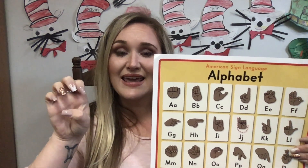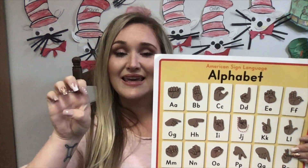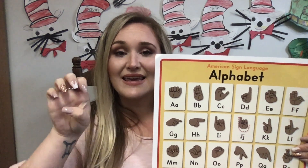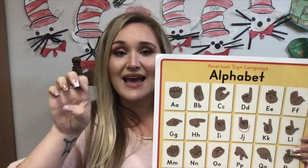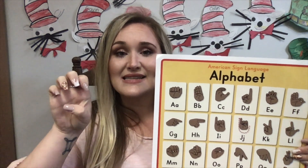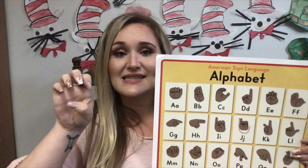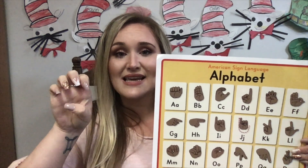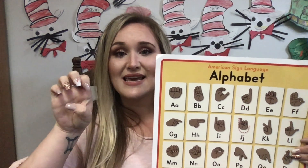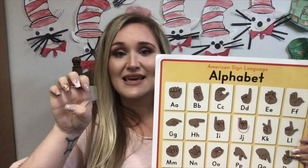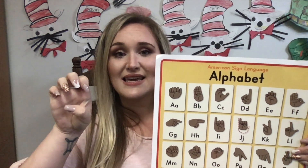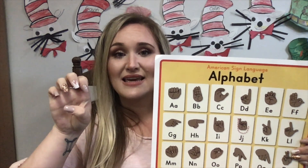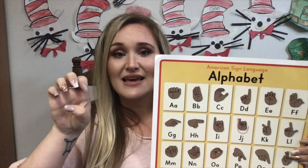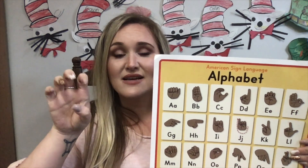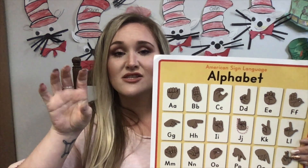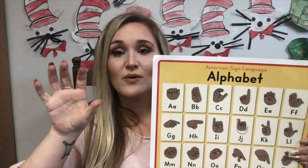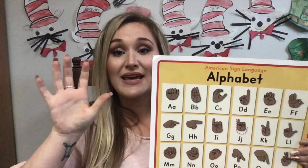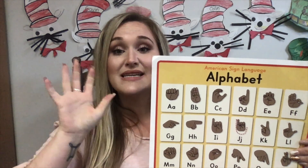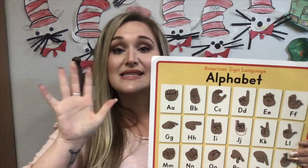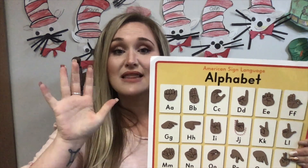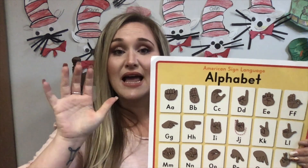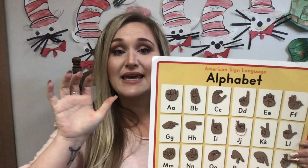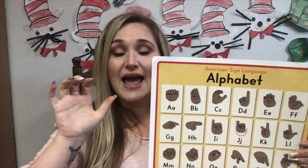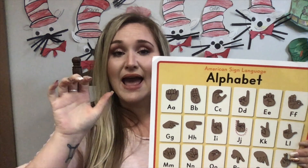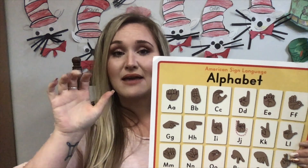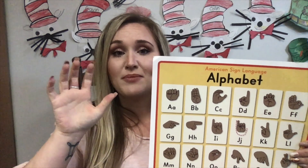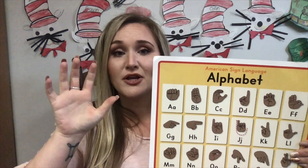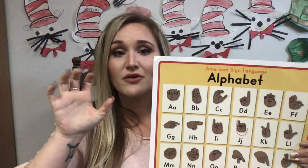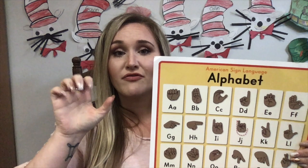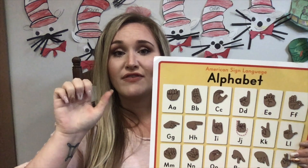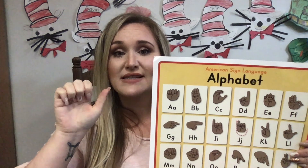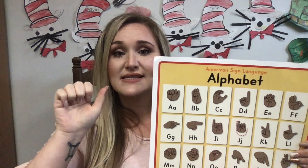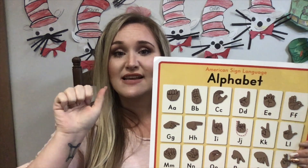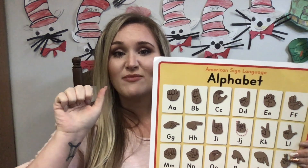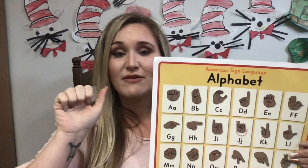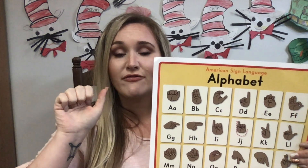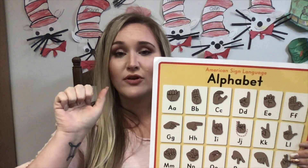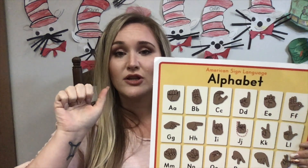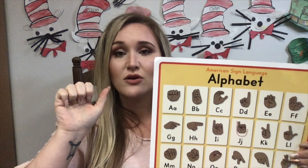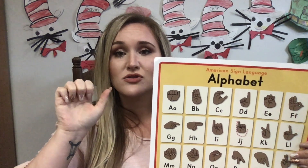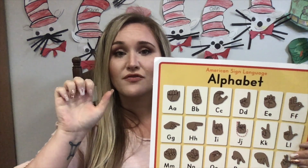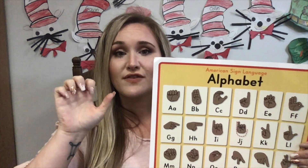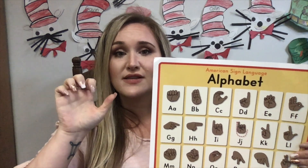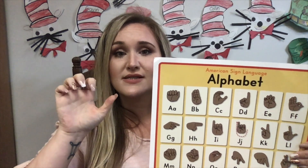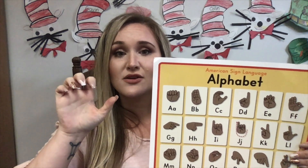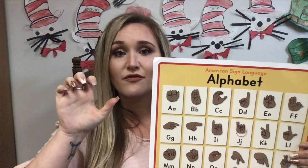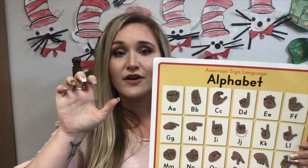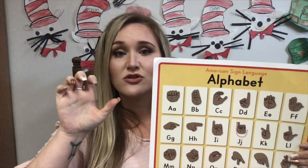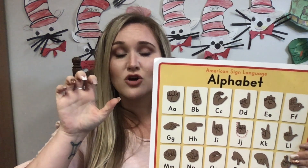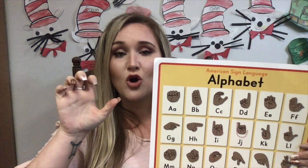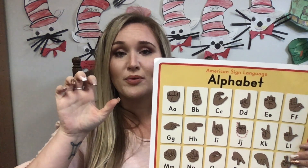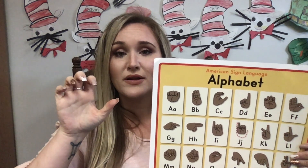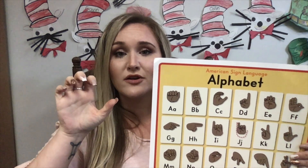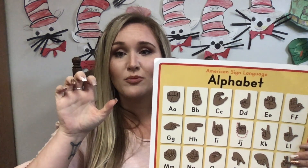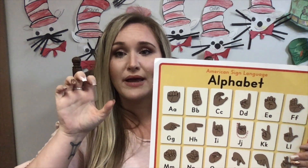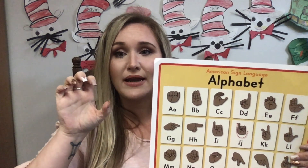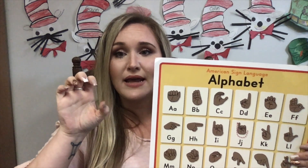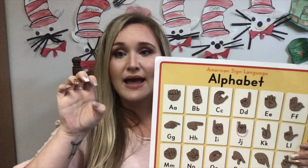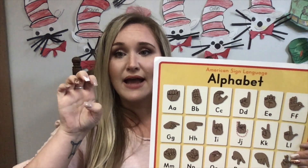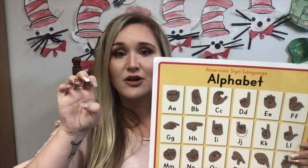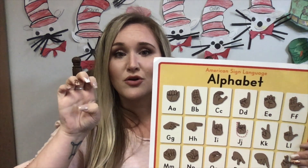E. Yes, E. So E is like A, but your fist, instead of being fully closed, your fingers are open a little bit and your